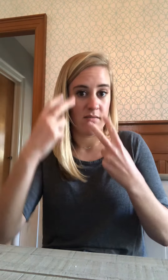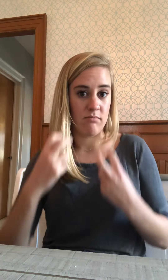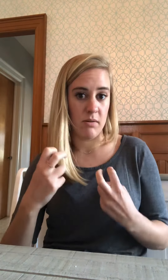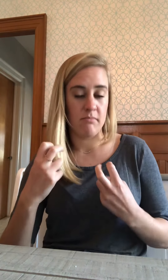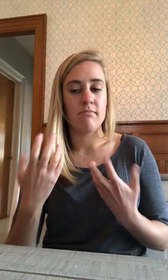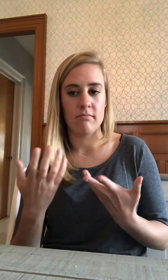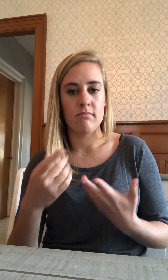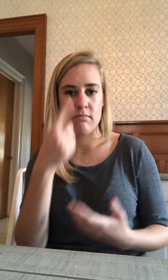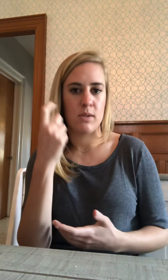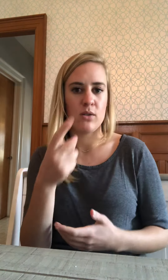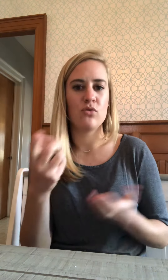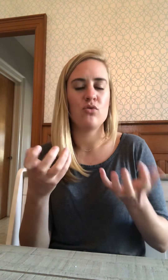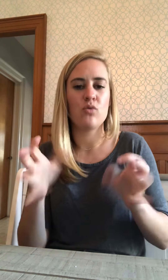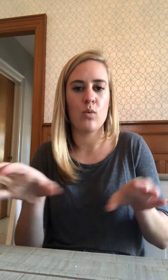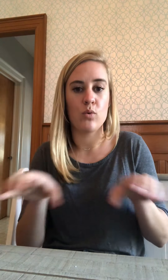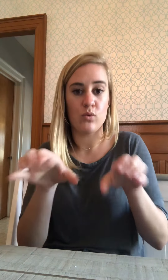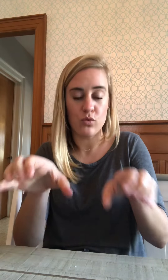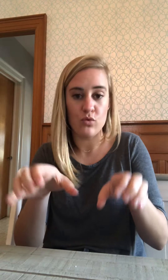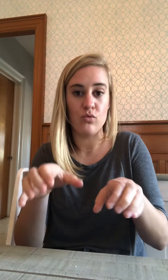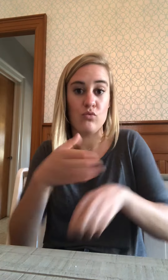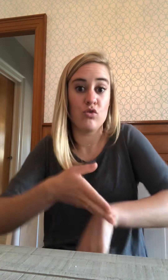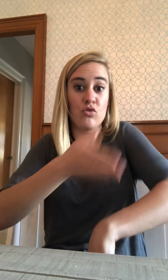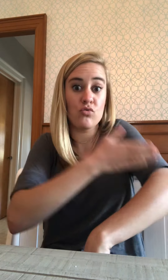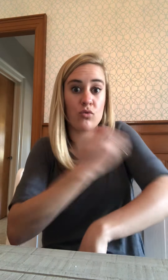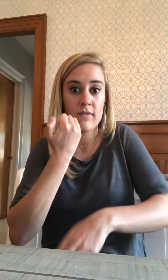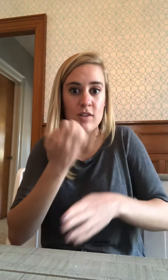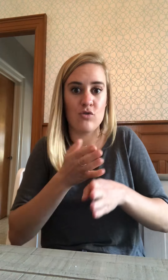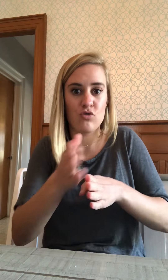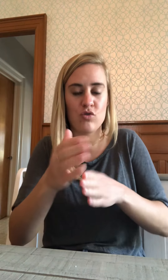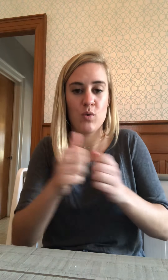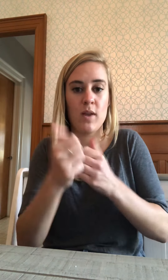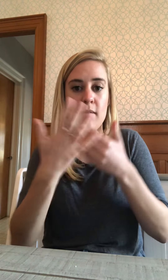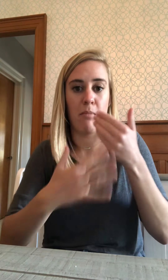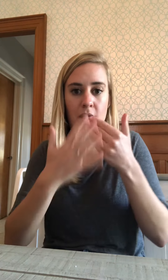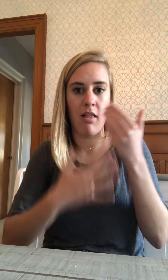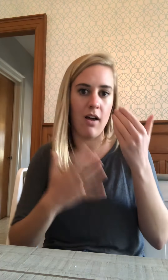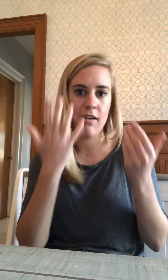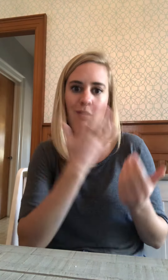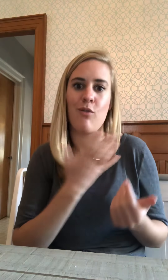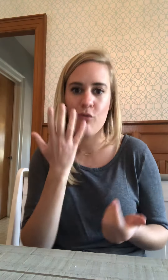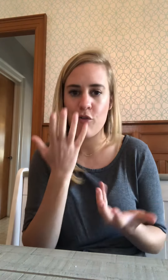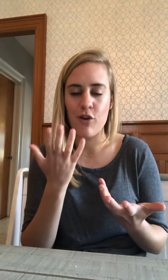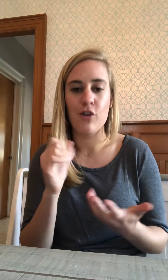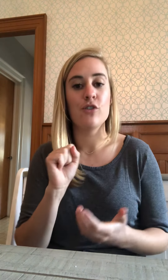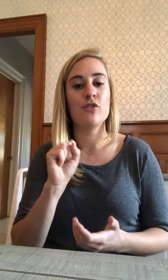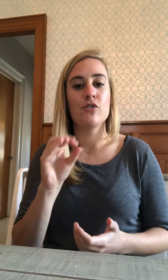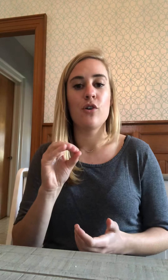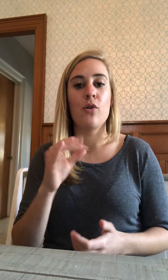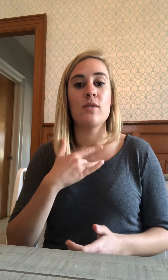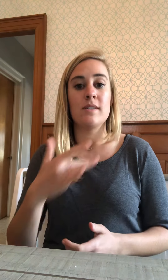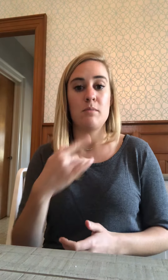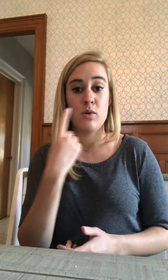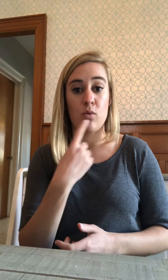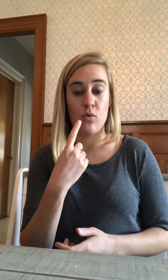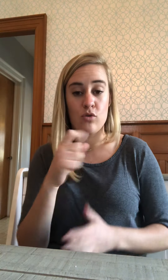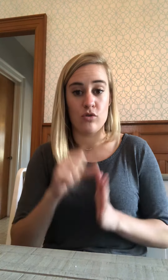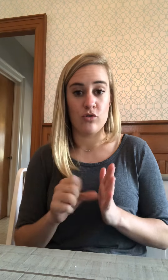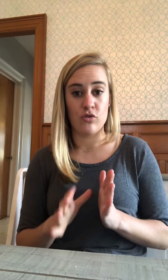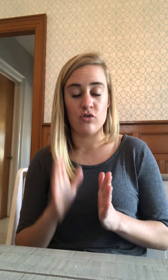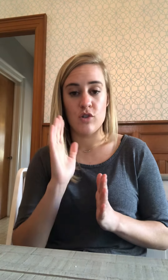do a lot of restorative dentistry in a bloody field. And typically, the oral surgeon will deliver local anesthesia,